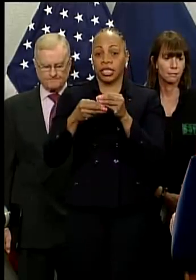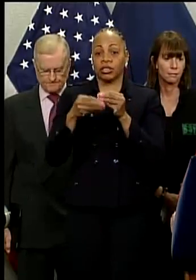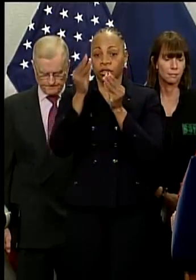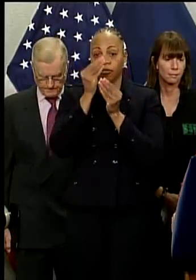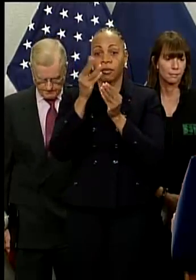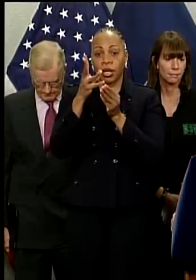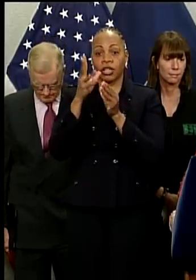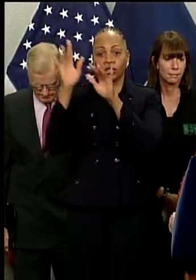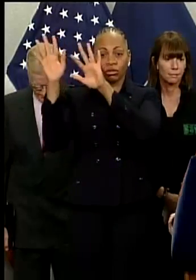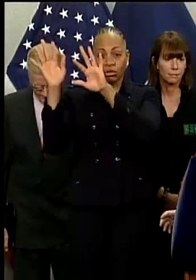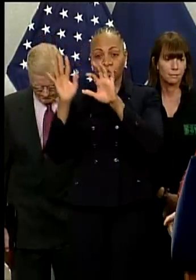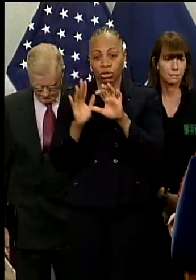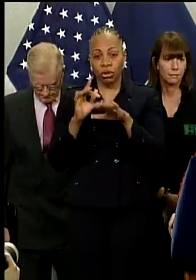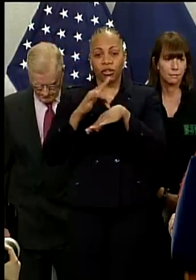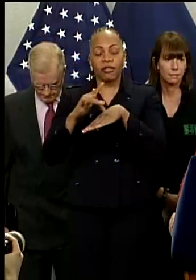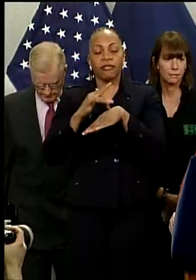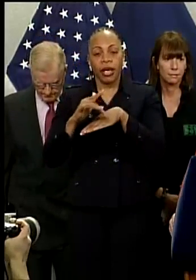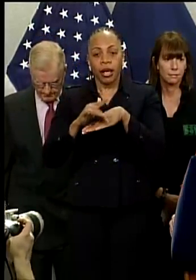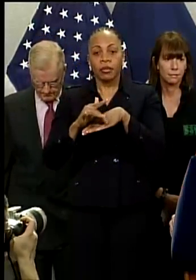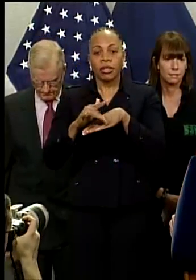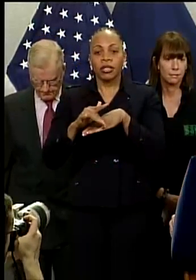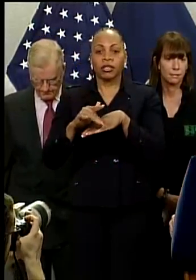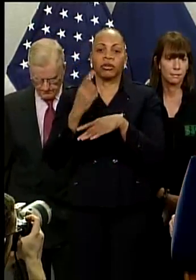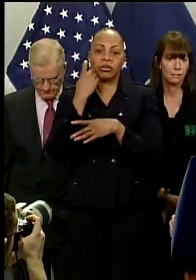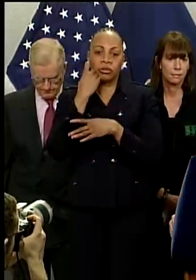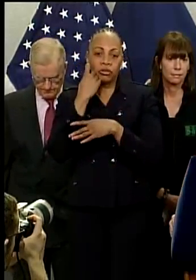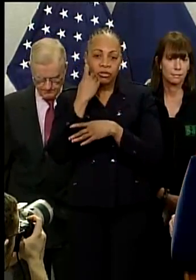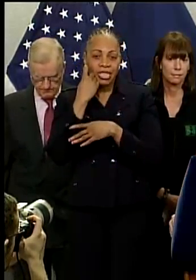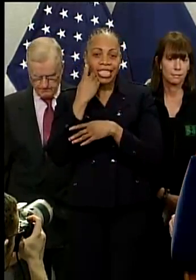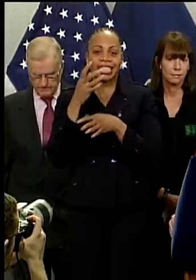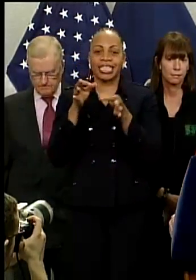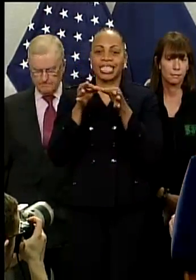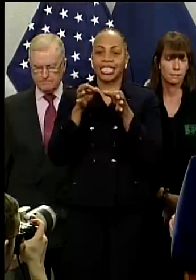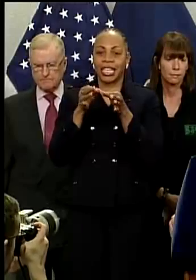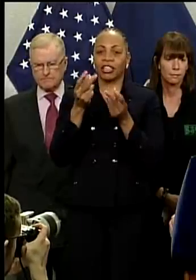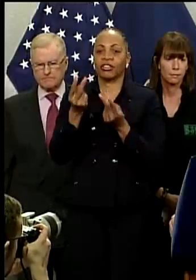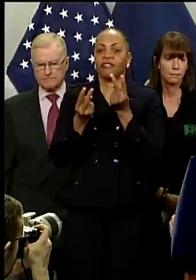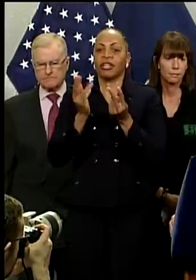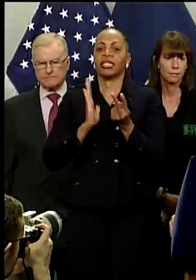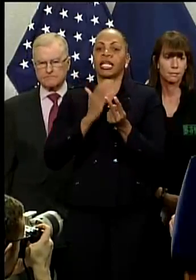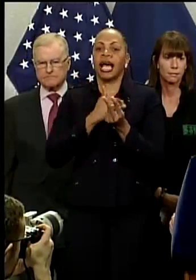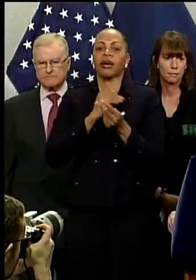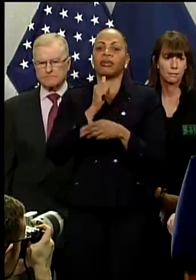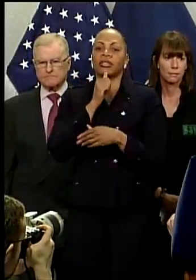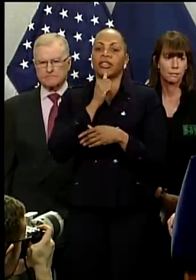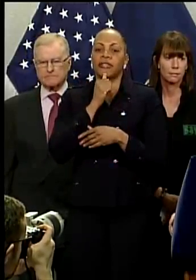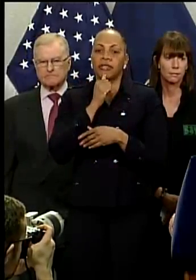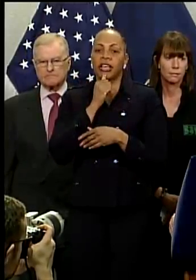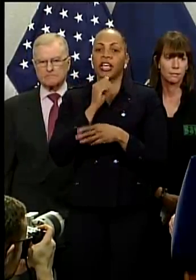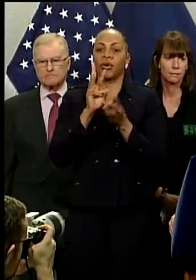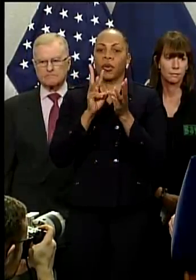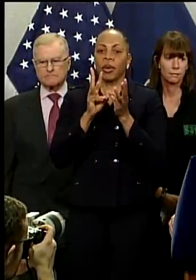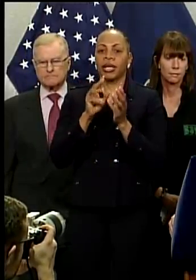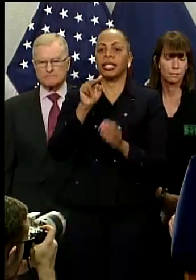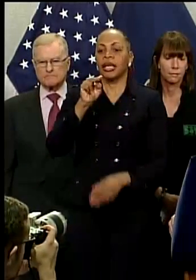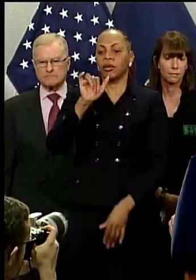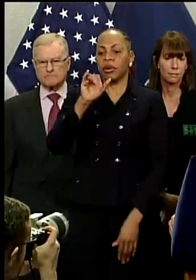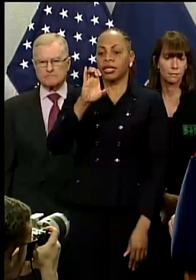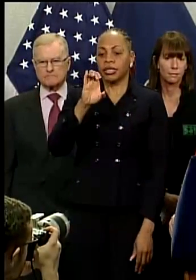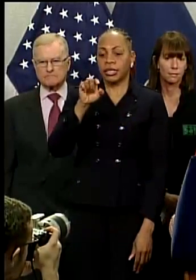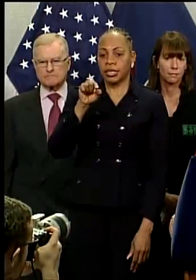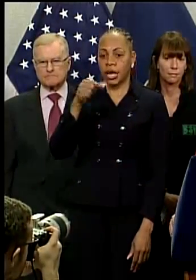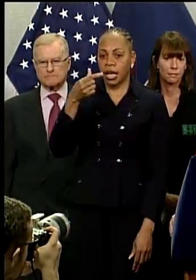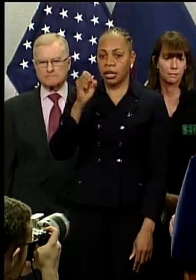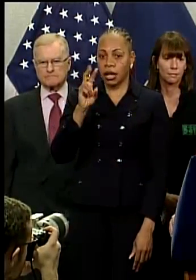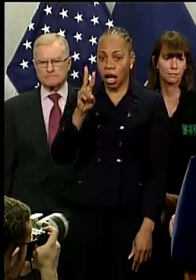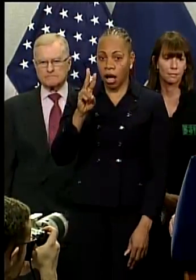available. For the latest details on city services and alerts, you can visit our severe weather webpage at nyc.gov. You can sign